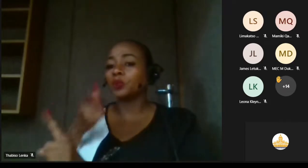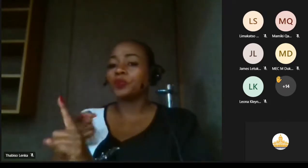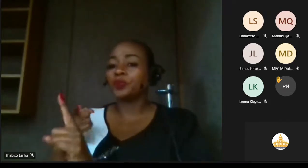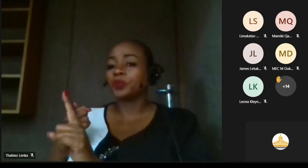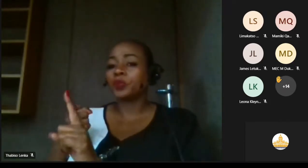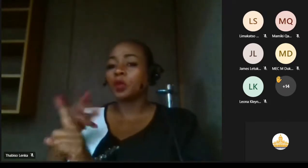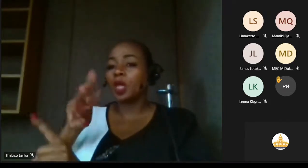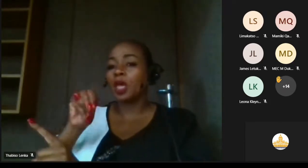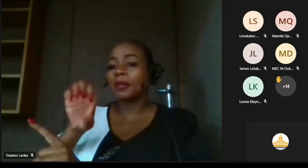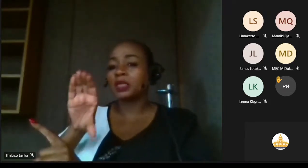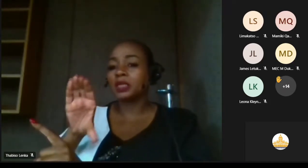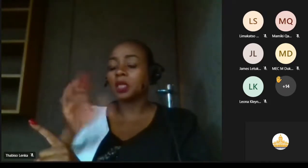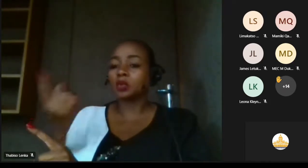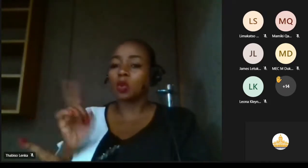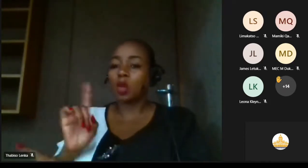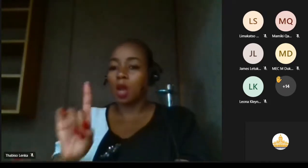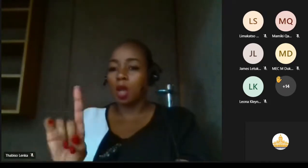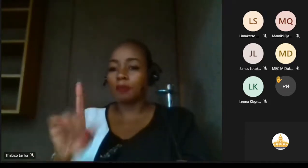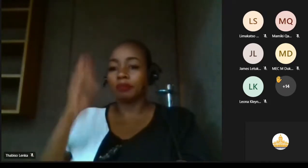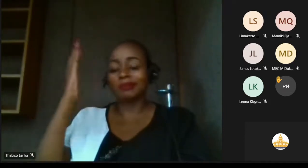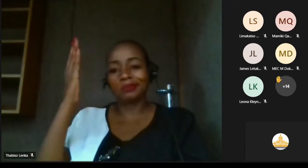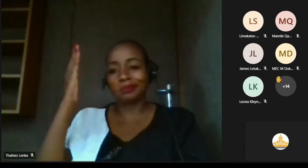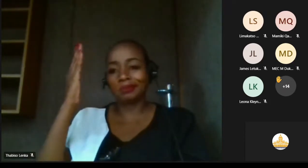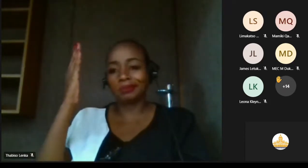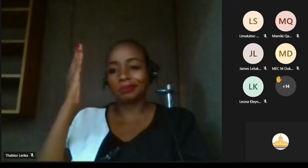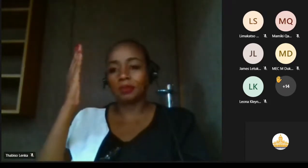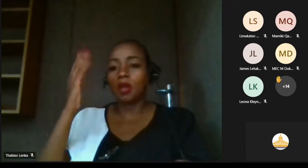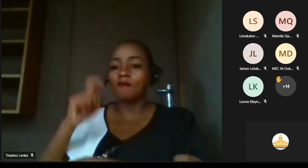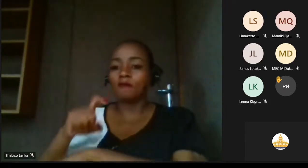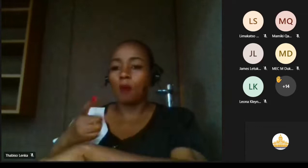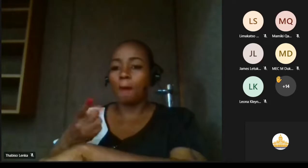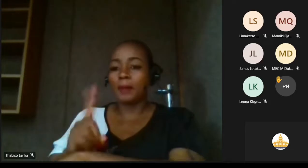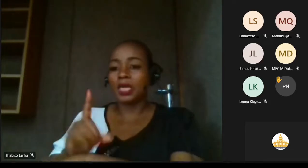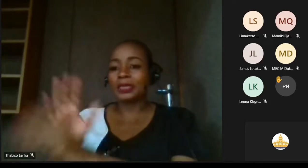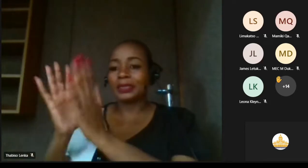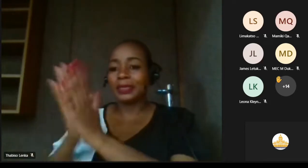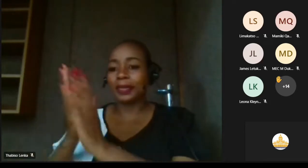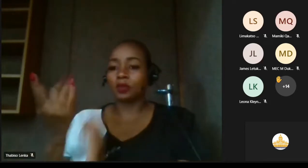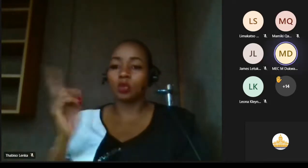Honorable MEC Dukwana to address the House for 10 minutes.